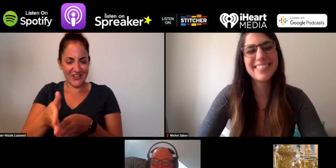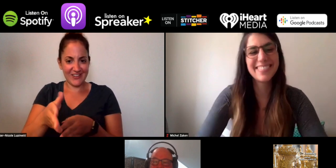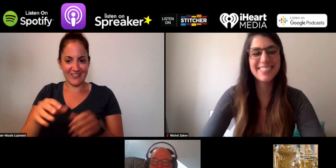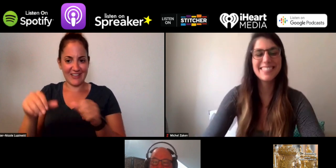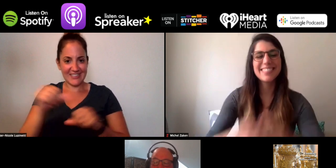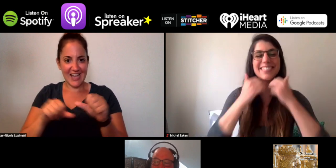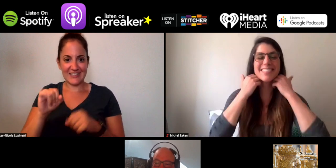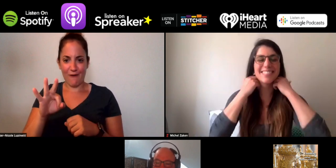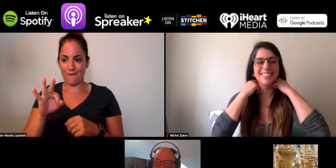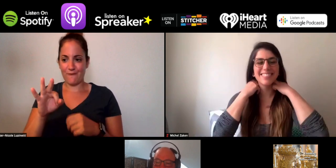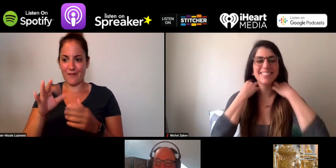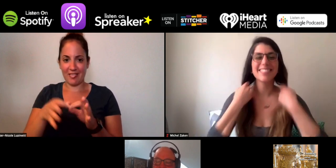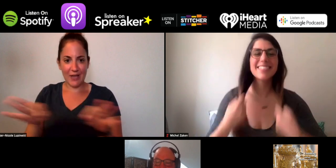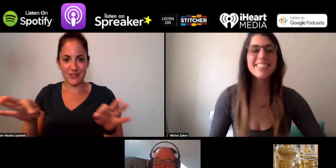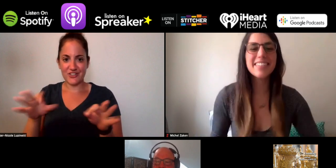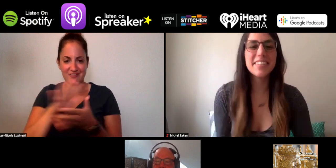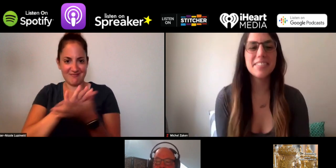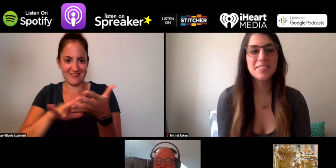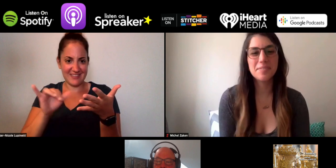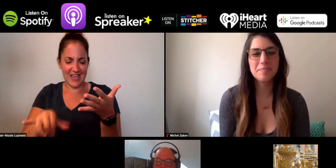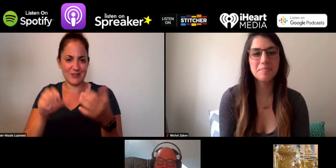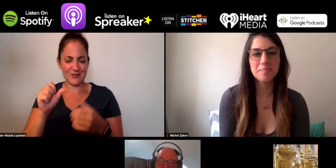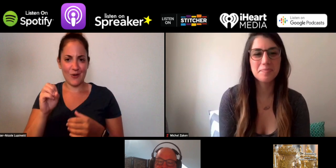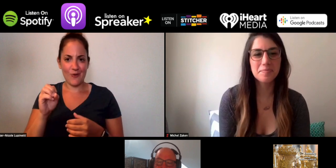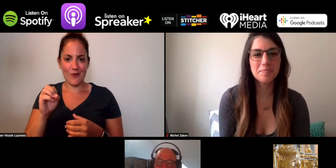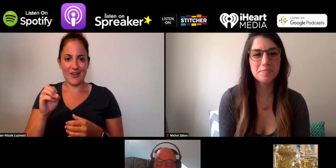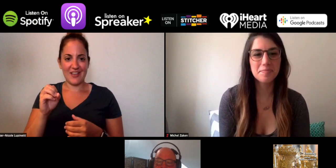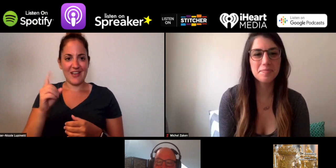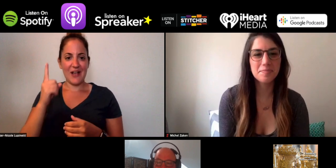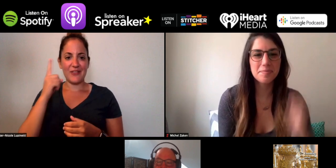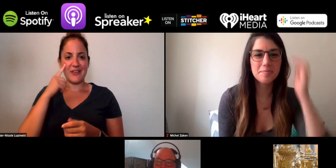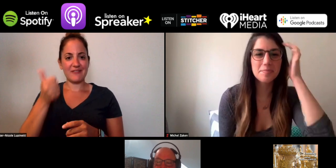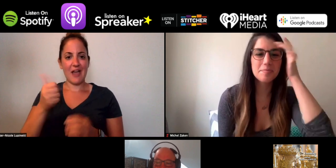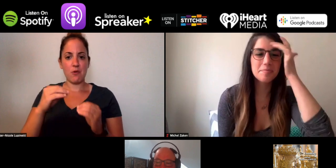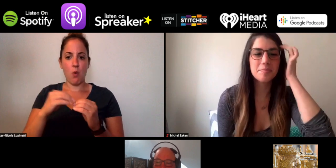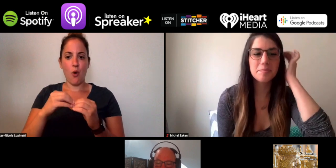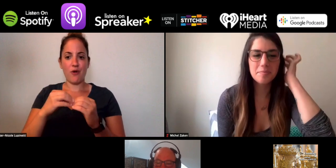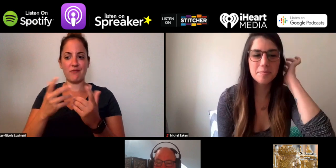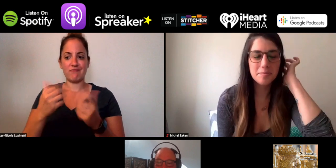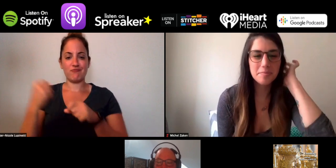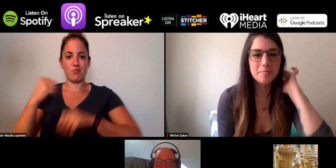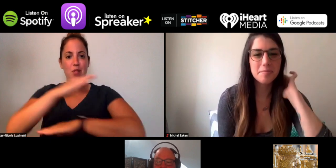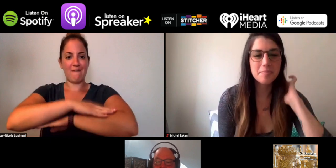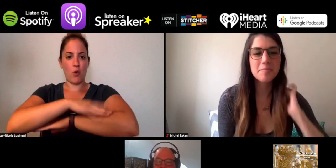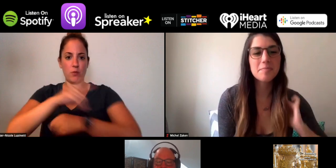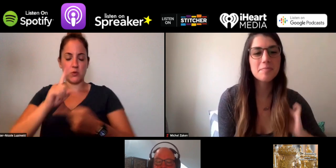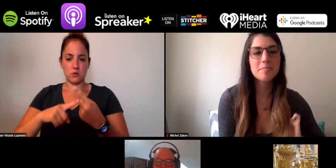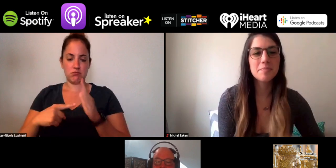of language. So I think that maybe gives you a little more of a platform in some regard.